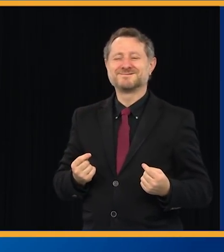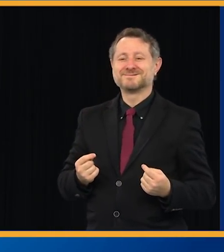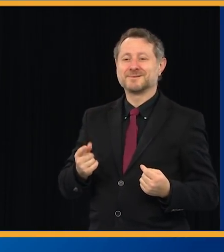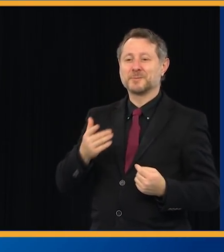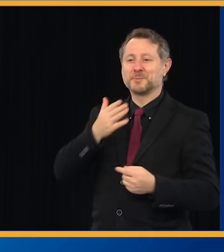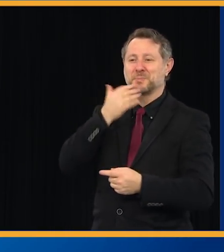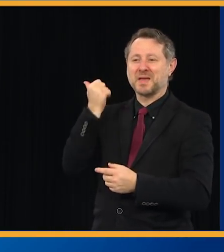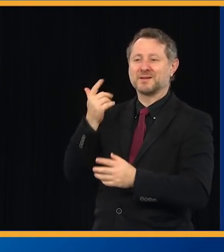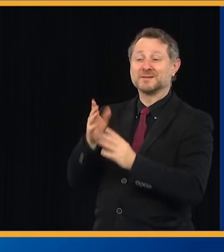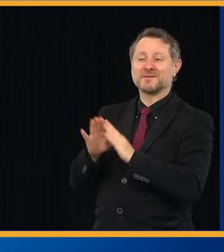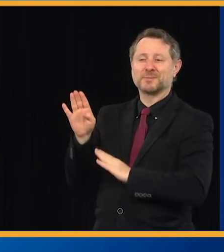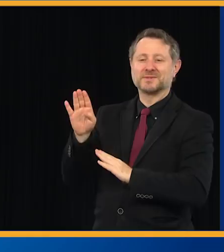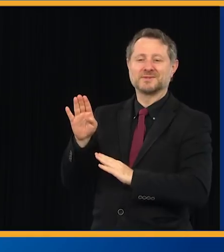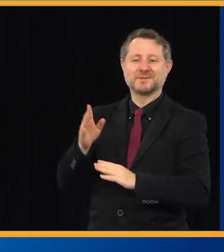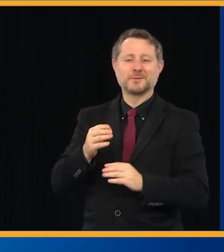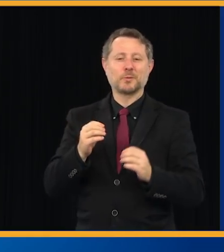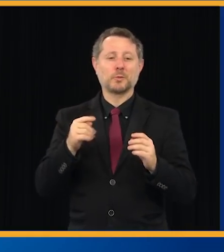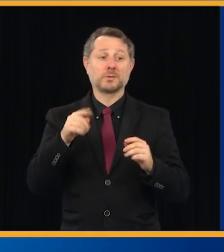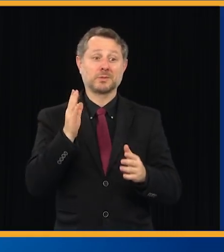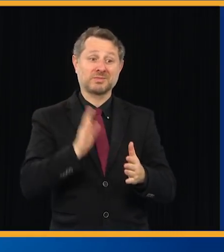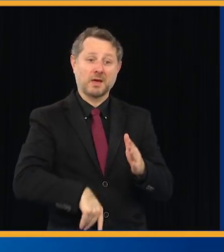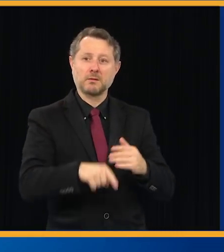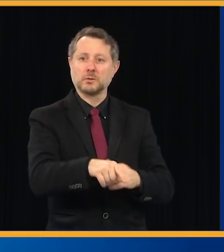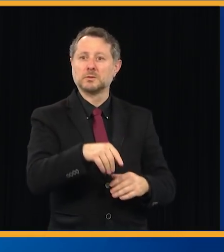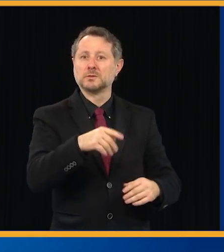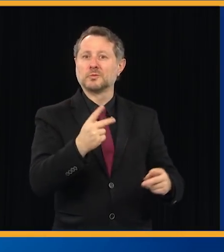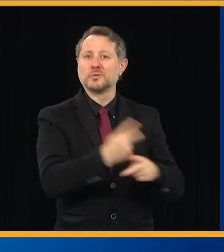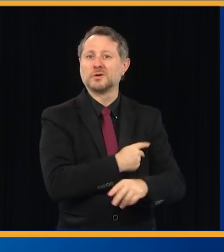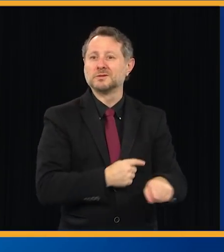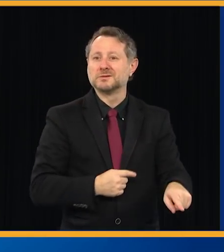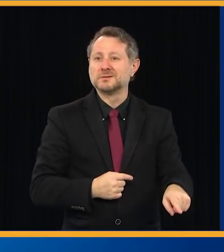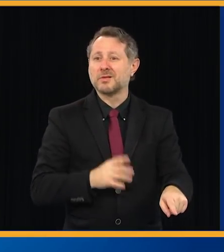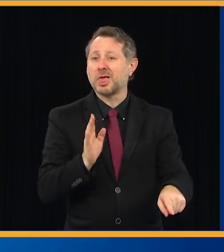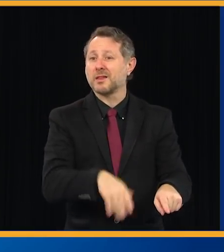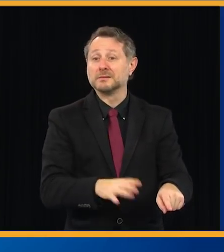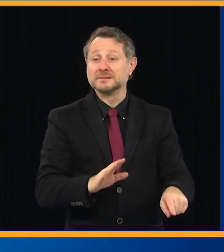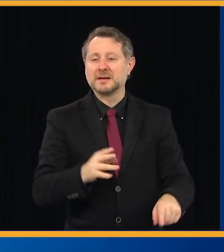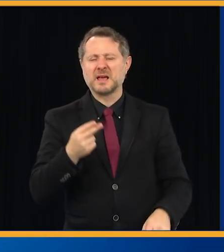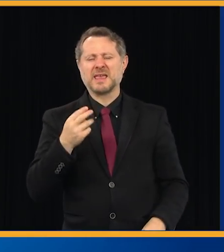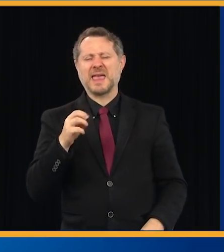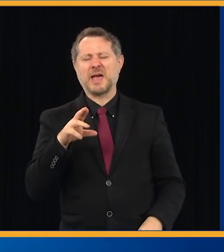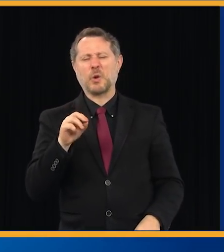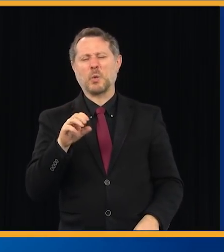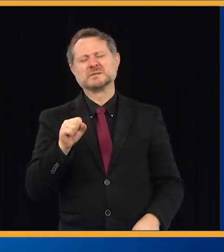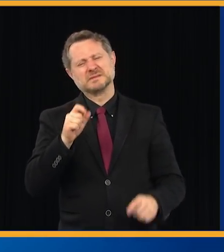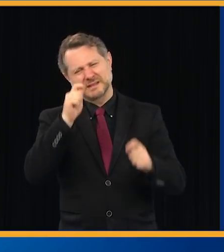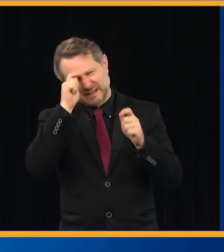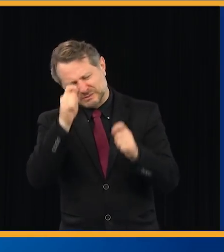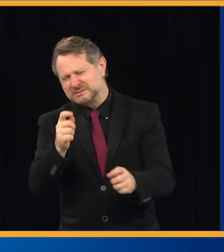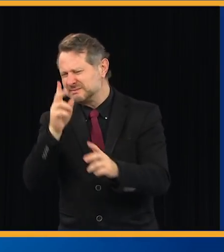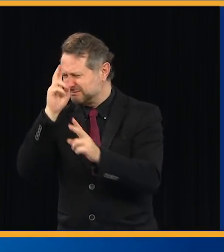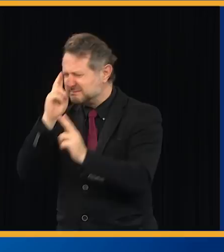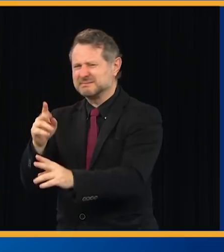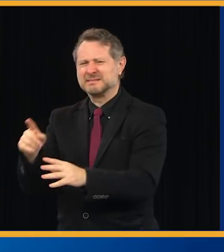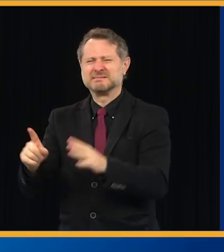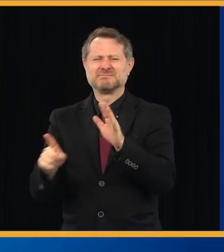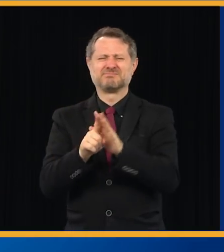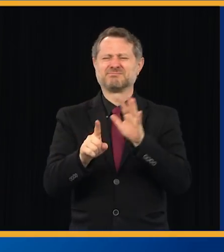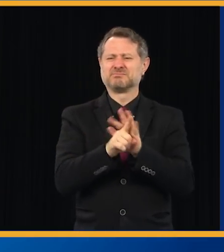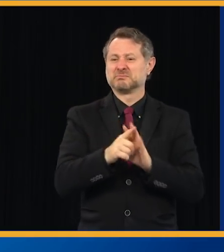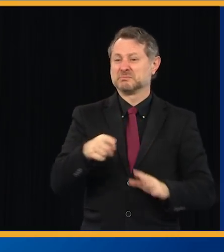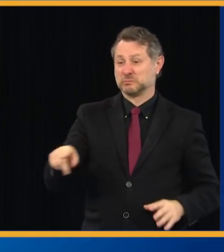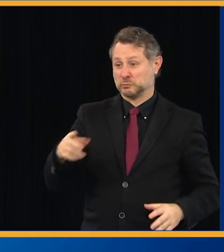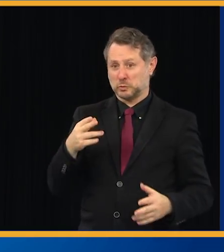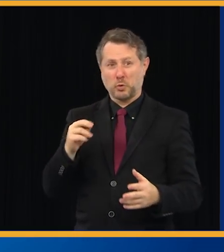and heroes rise to the occasion. And that's what we saw here in the state of New York. Our frontline healthcare workers